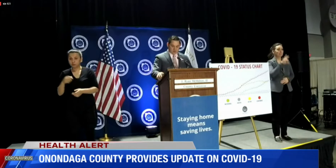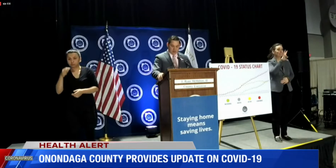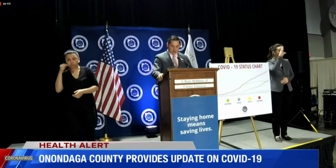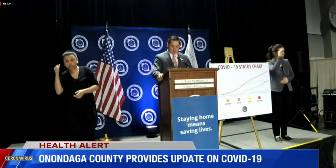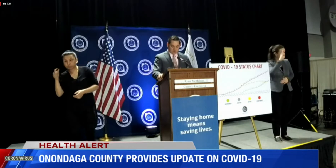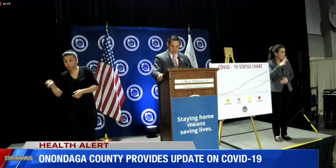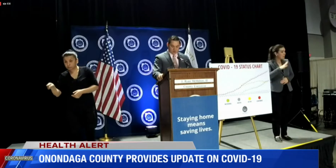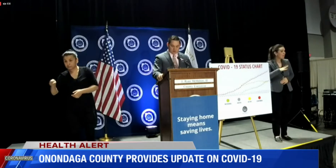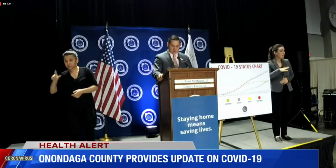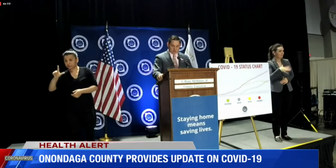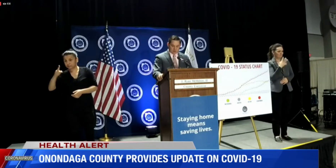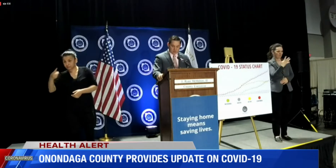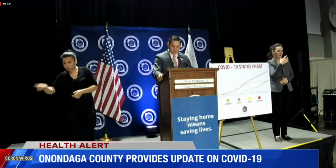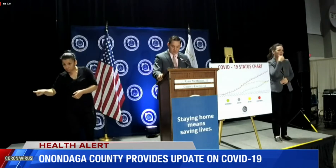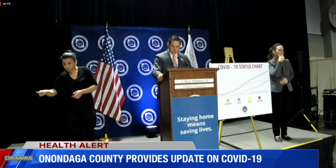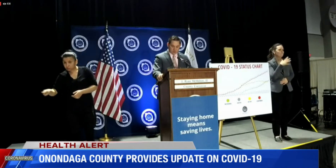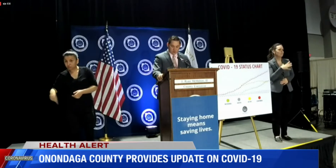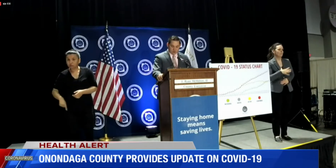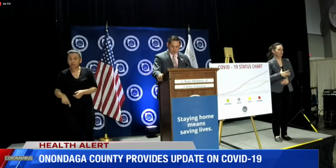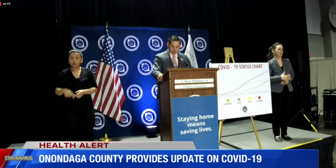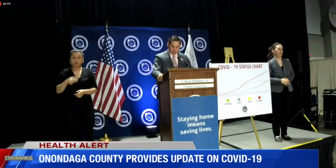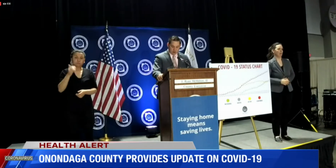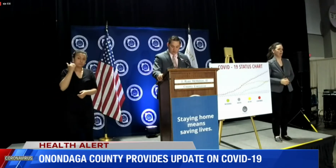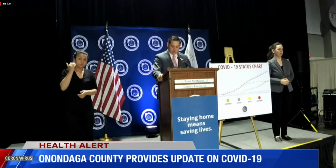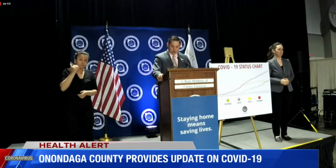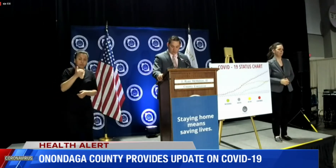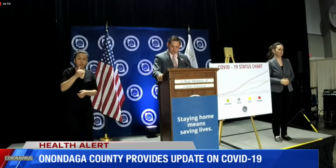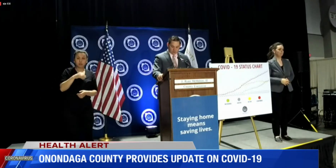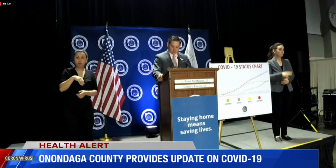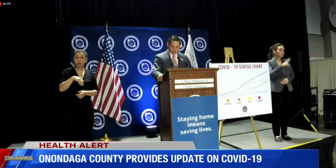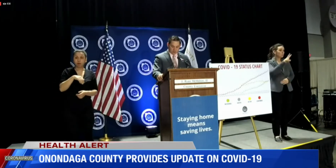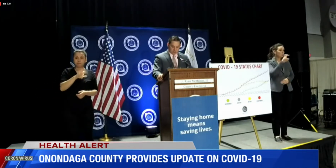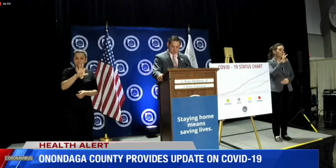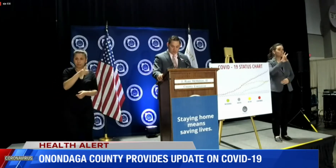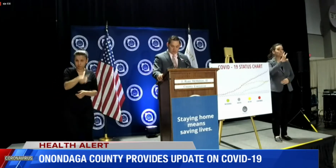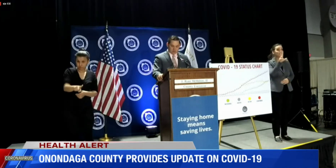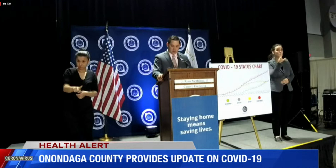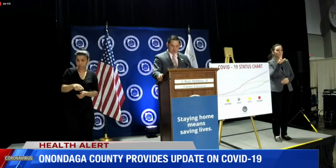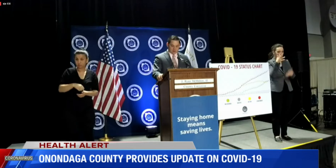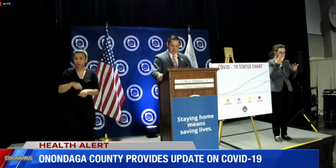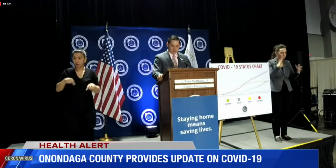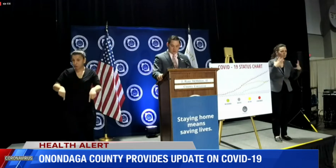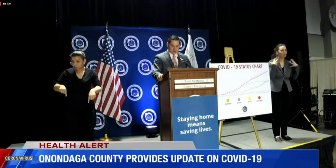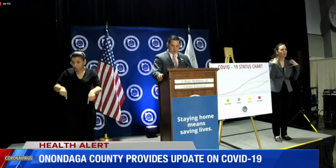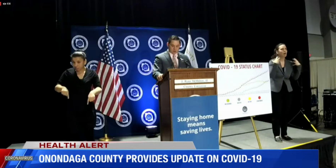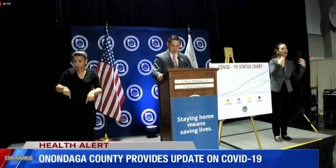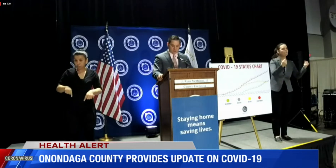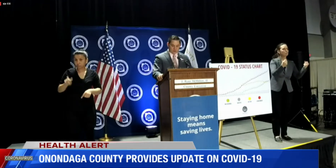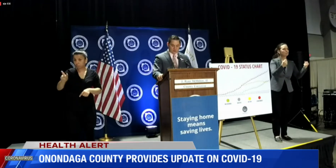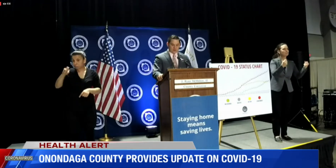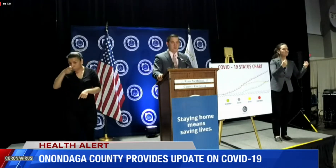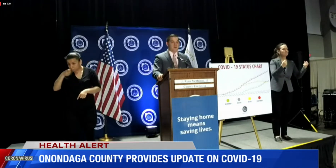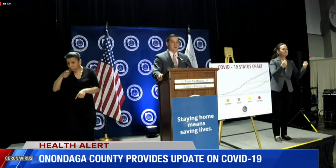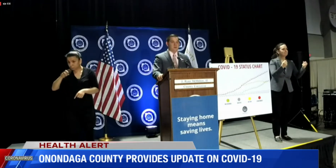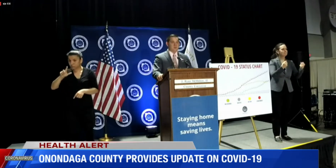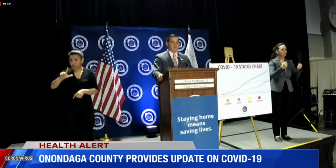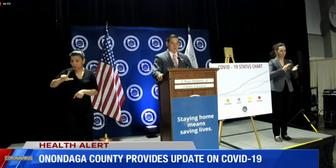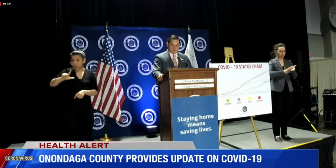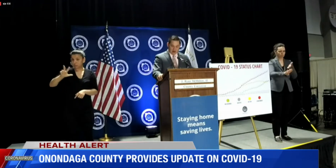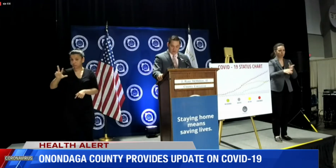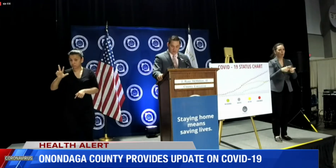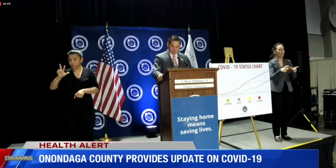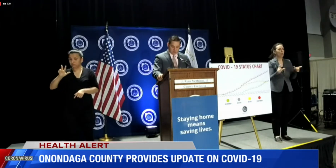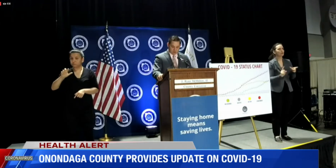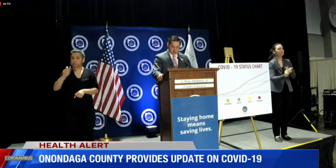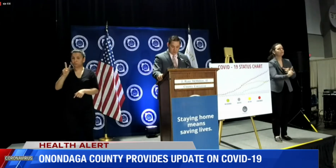Today we have 273 people who have recovered and have been released from mandatory isolation and quarantine. This number is